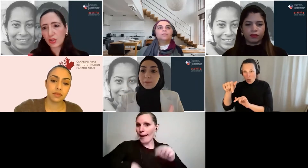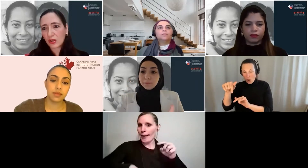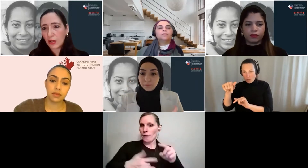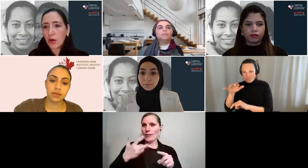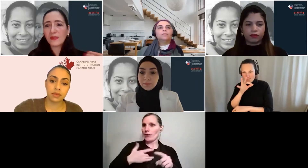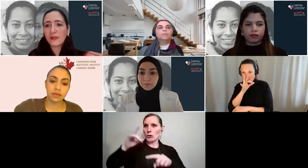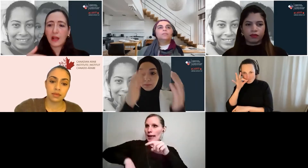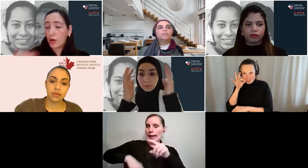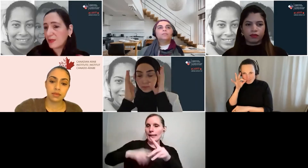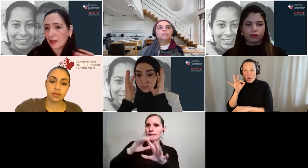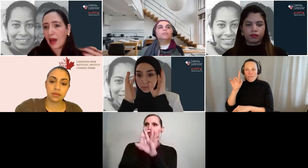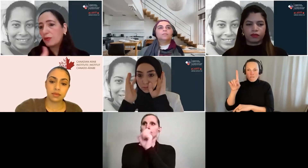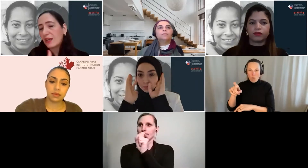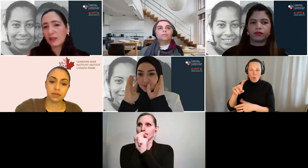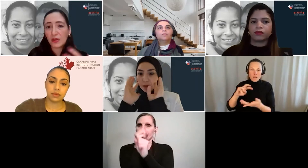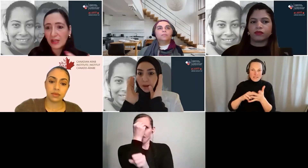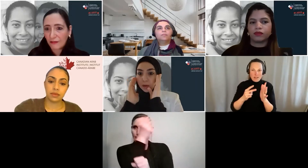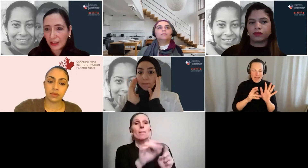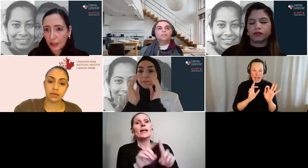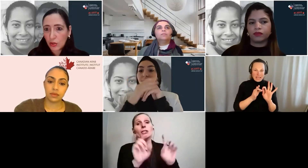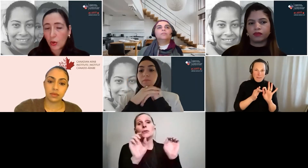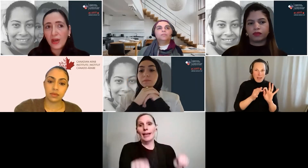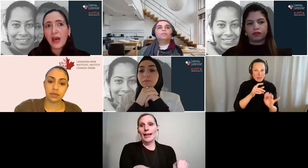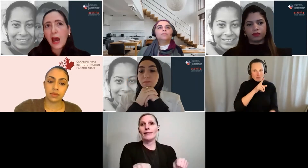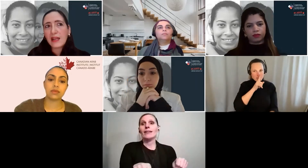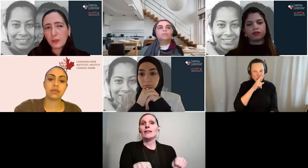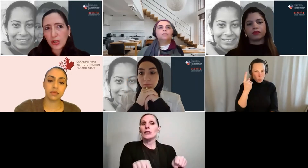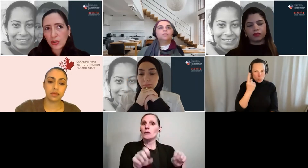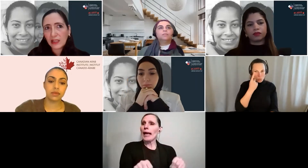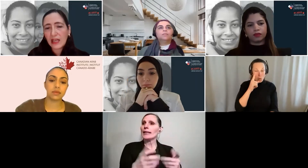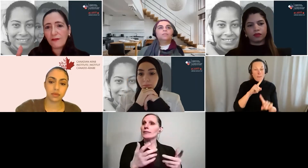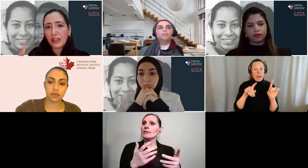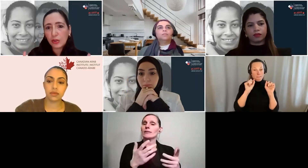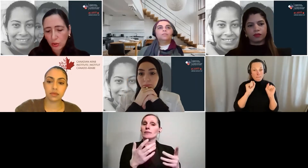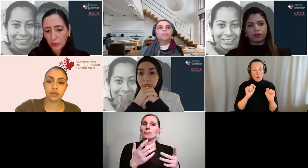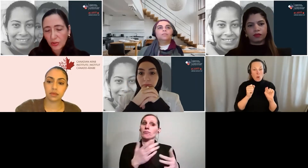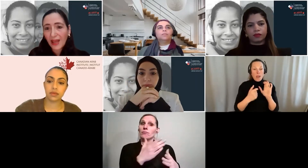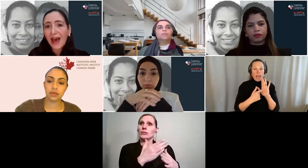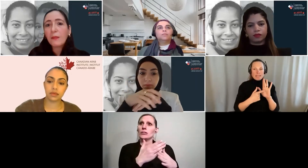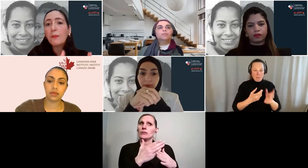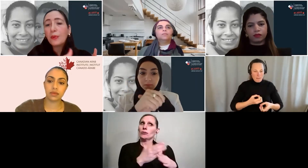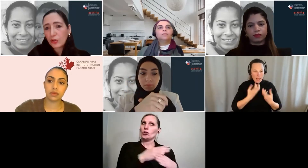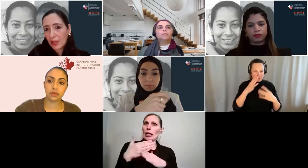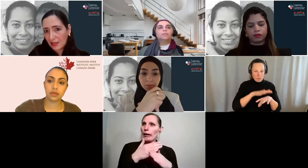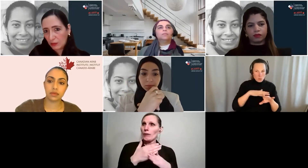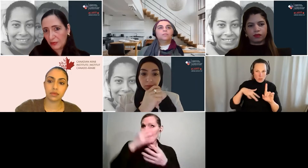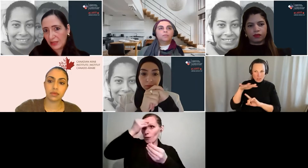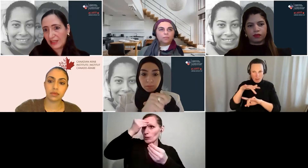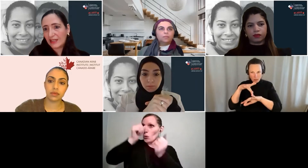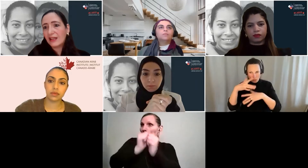you can share anonymously how that experience affected you. And especially if the interpreter had